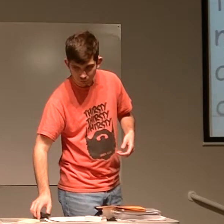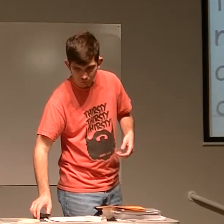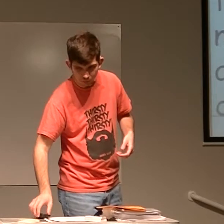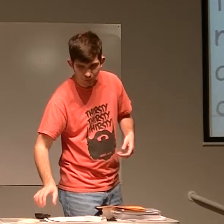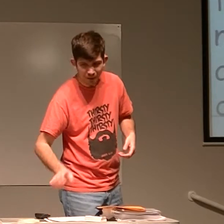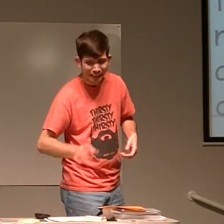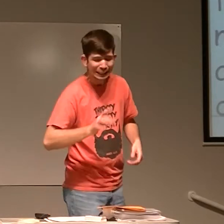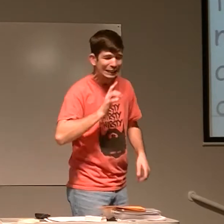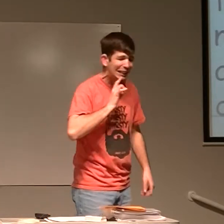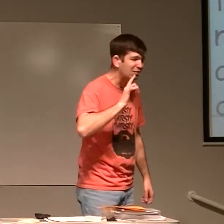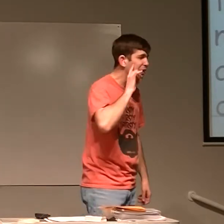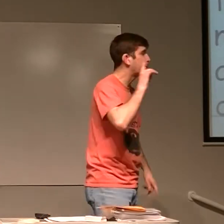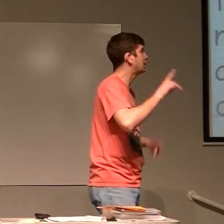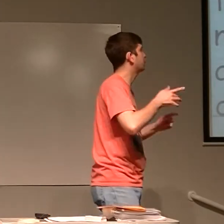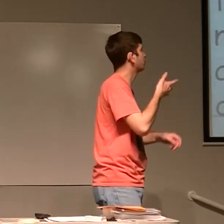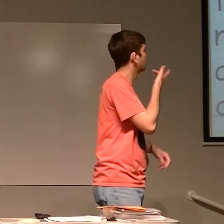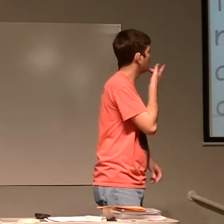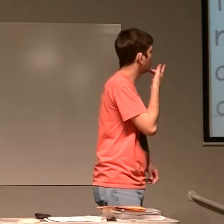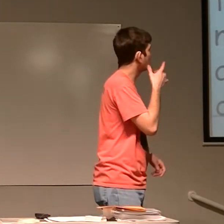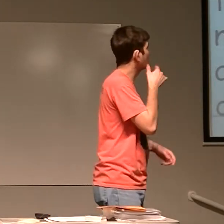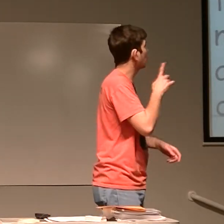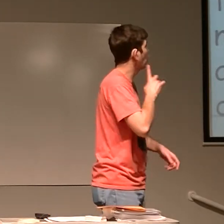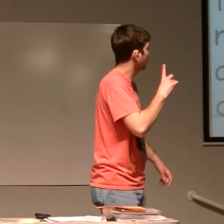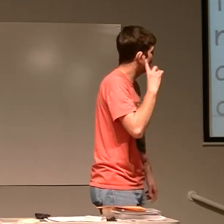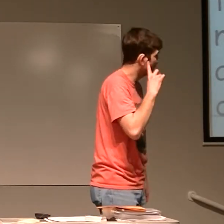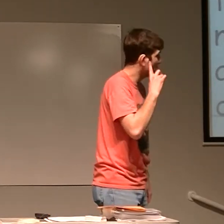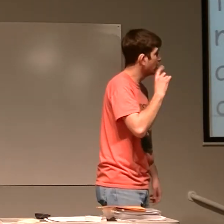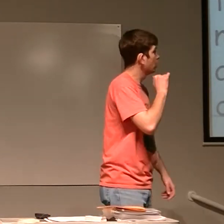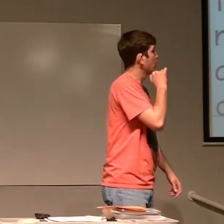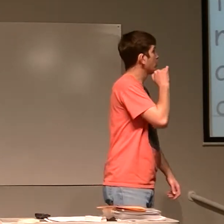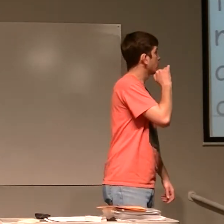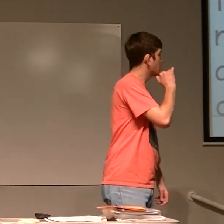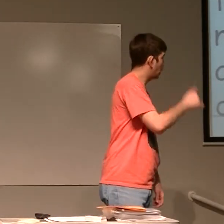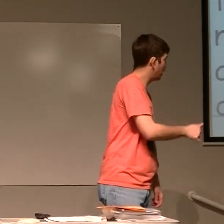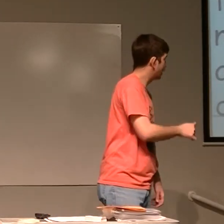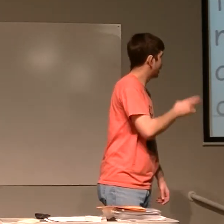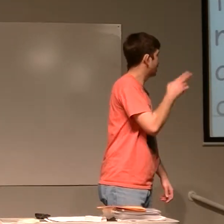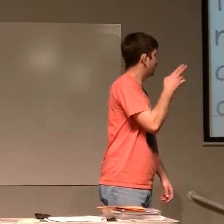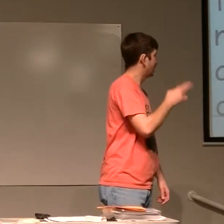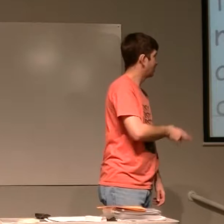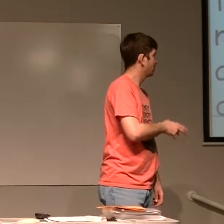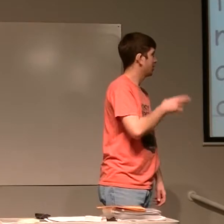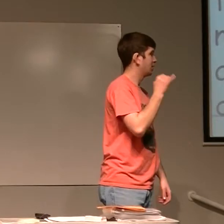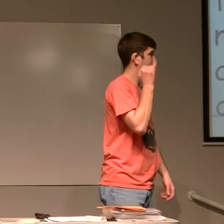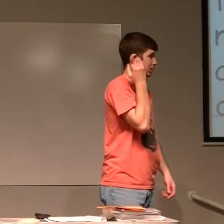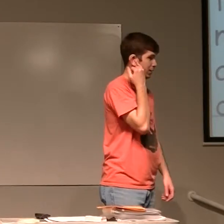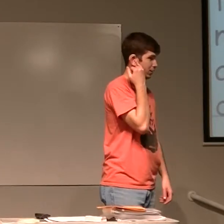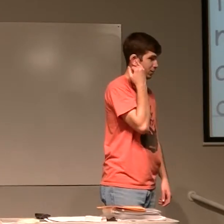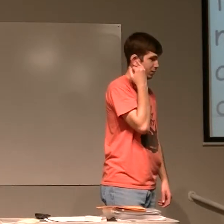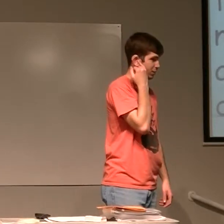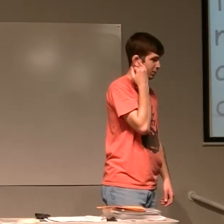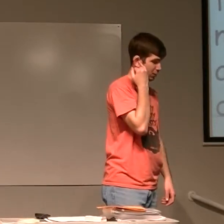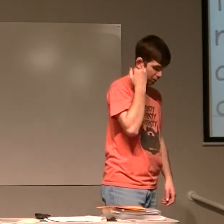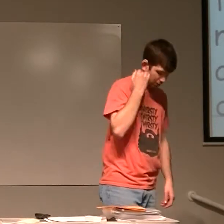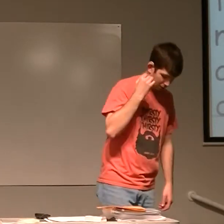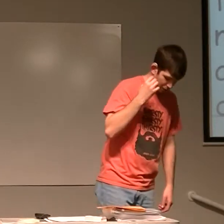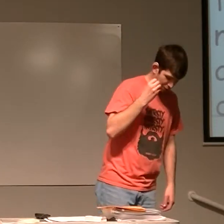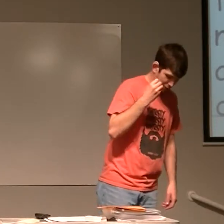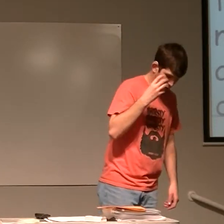that. Deaf people prefer to be called deaf, not hearing impaired.